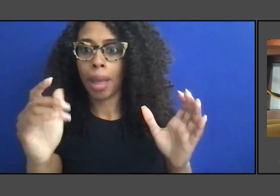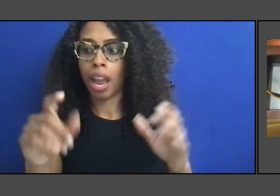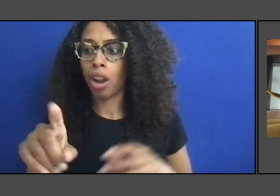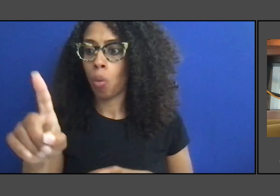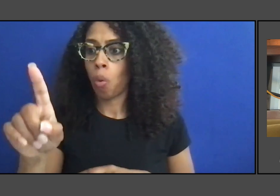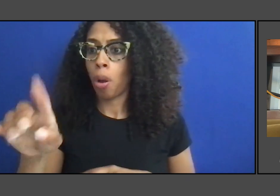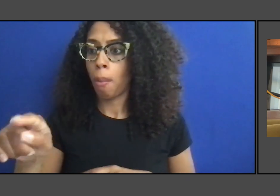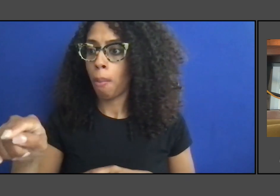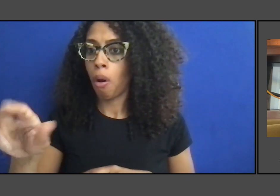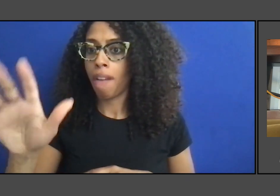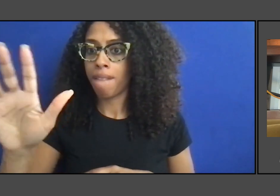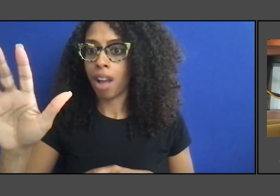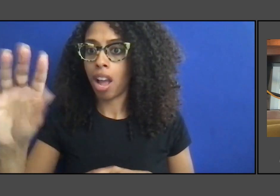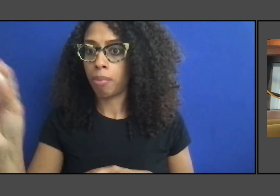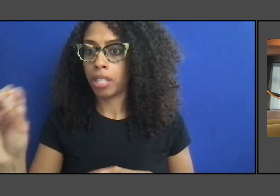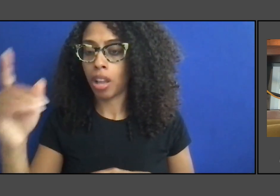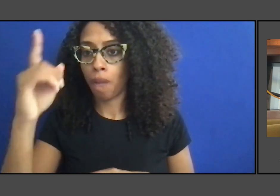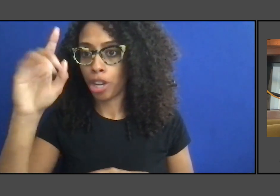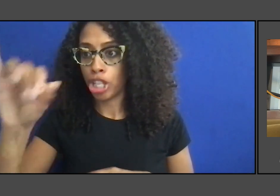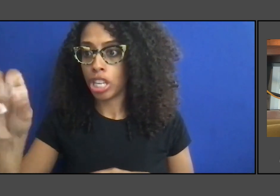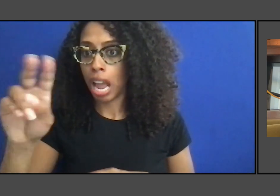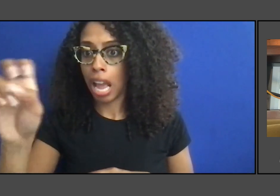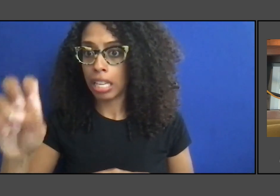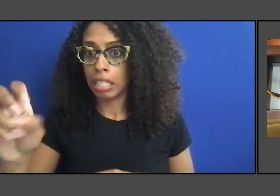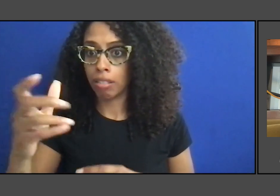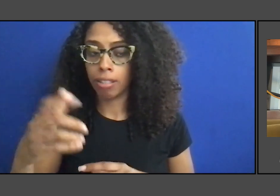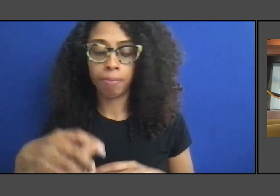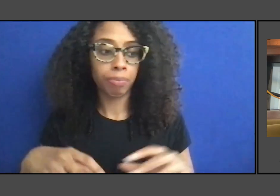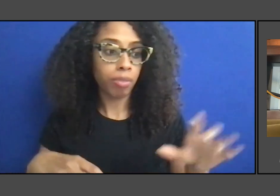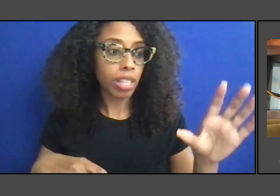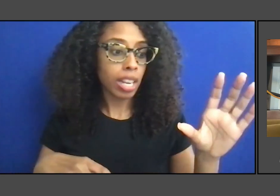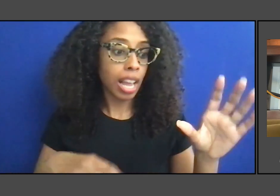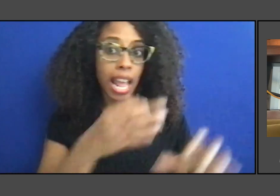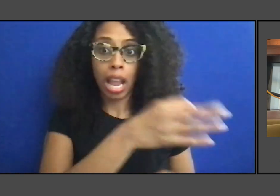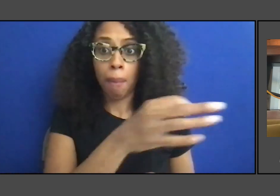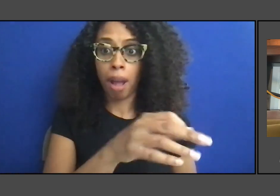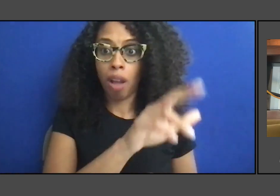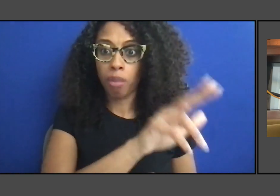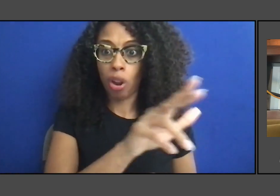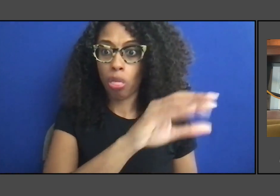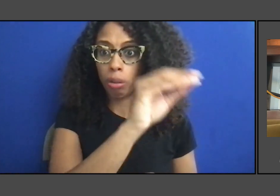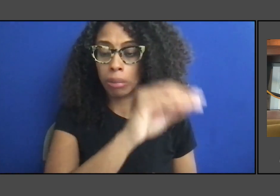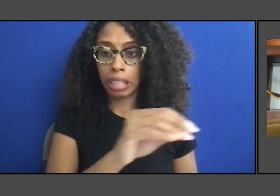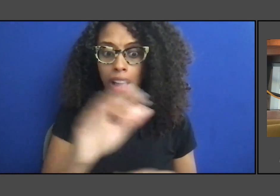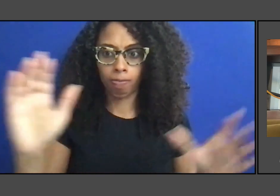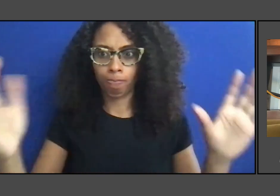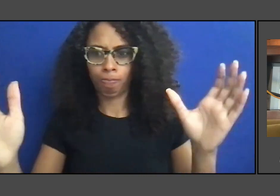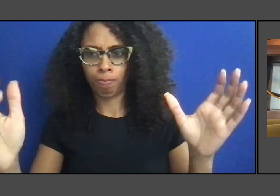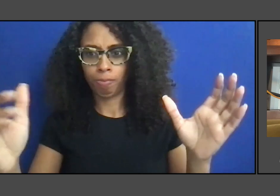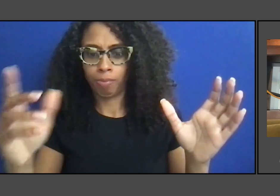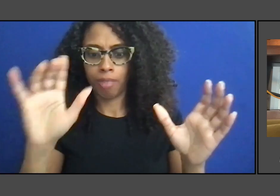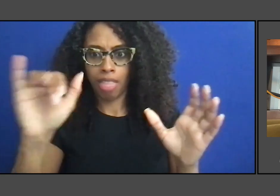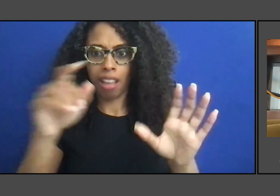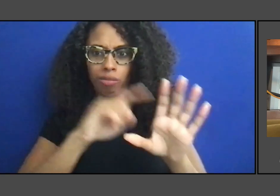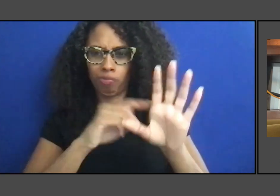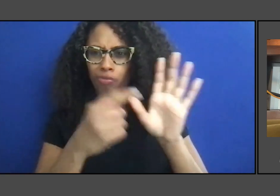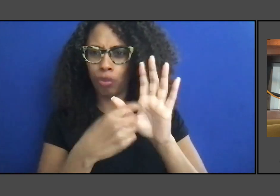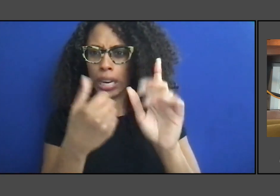market share of hip hop, I'm just thinking it's like a curious metaphor right there for the ways